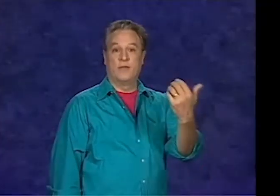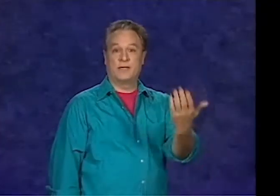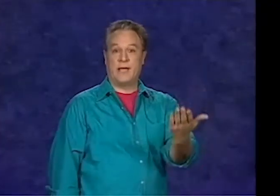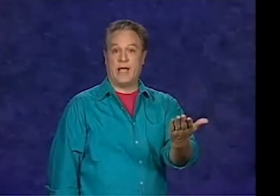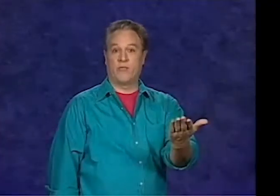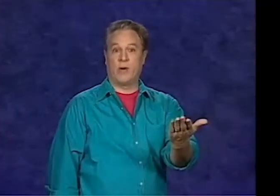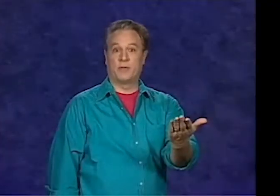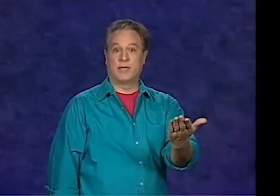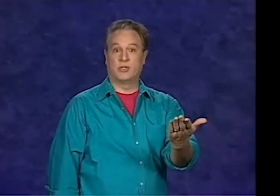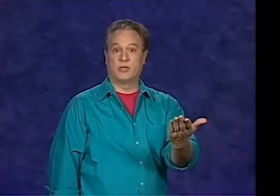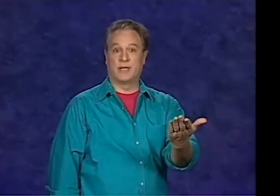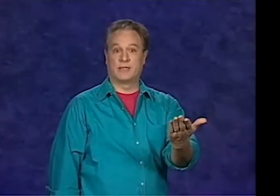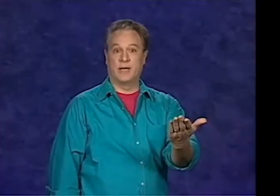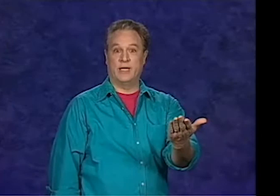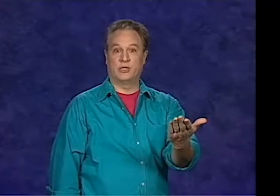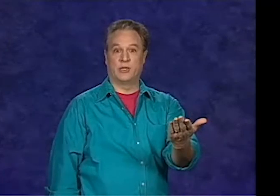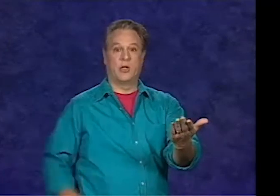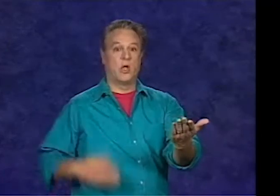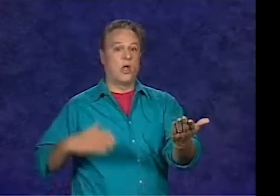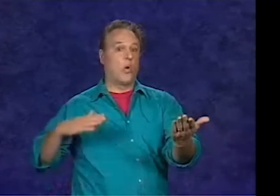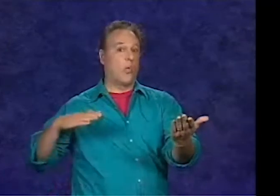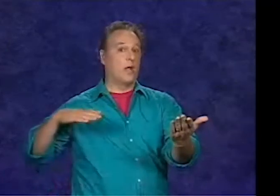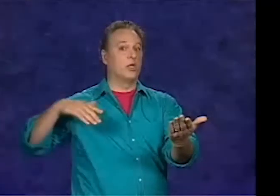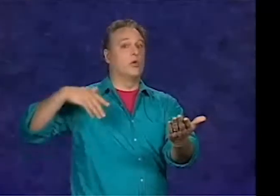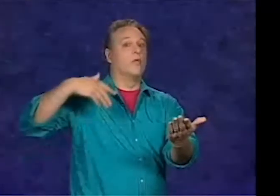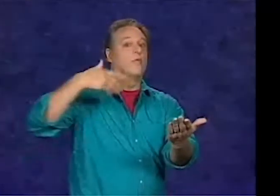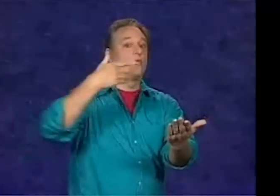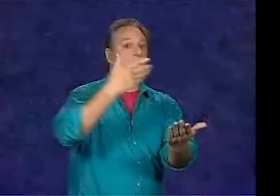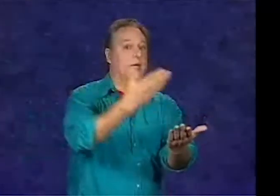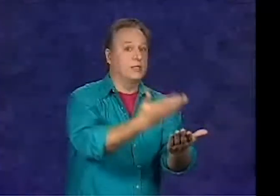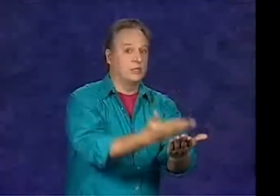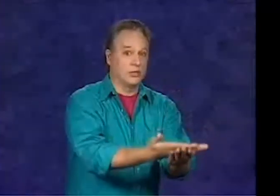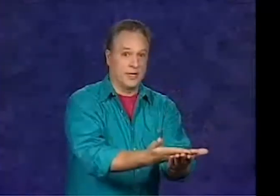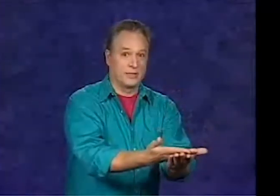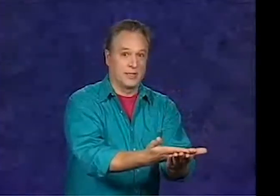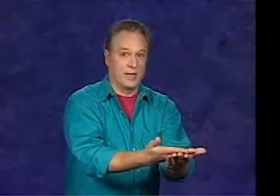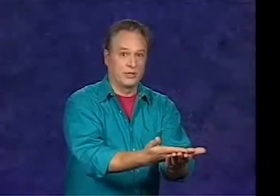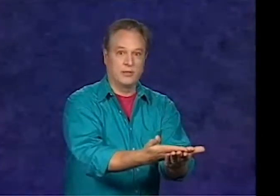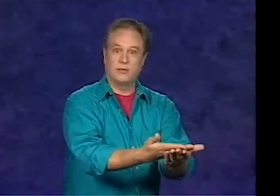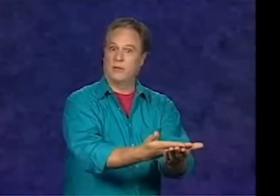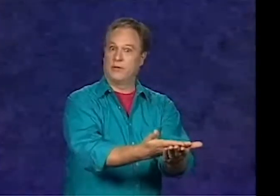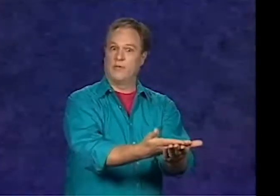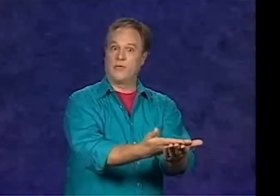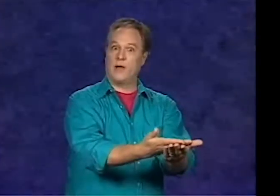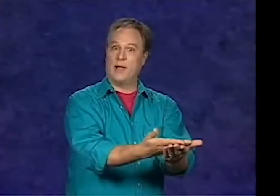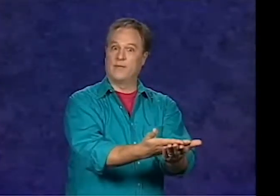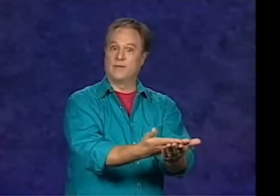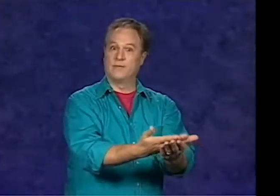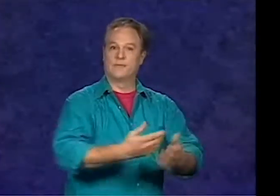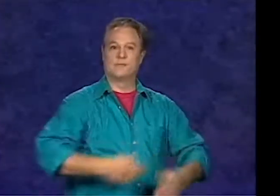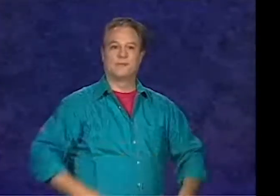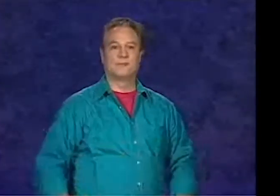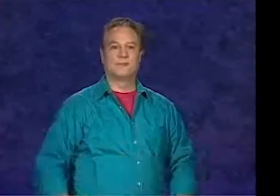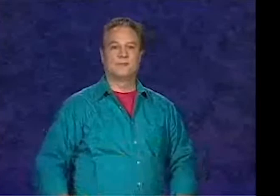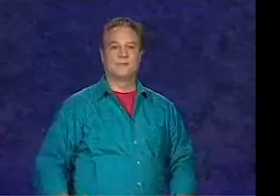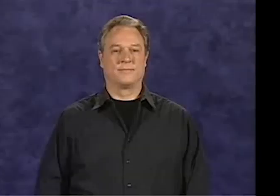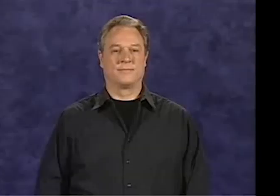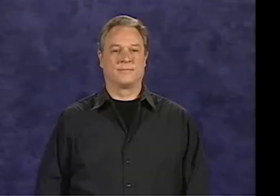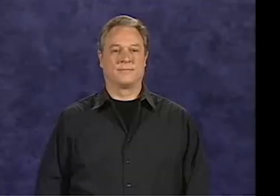This hand represents your destination. When you've reached your destination, you've arrived.